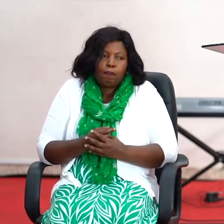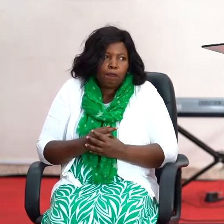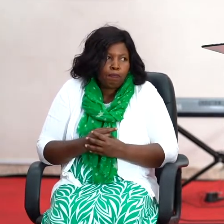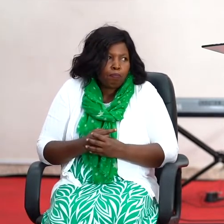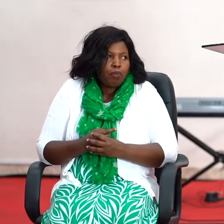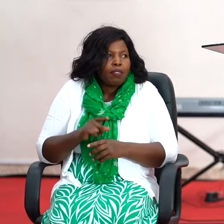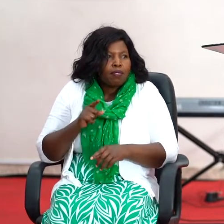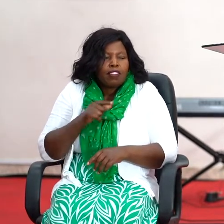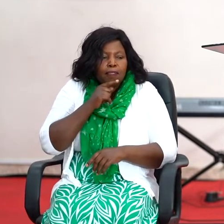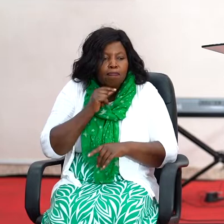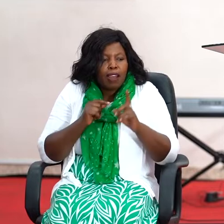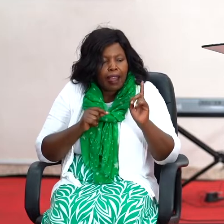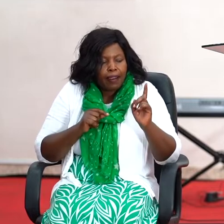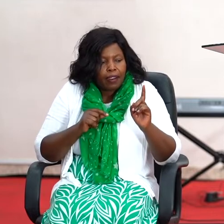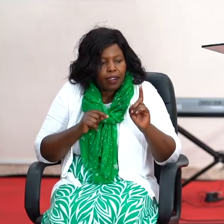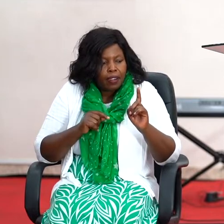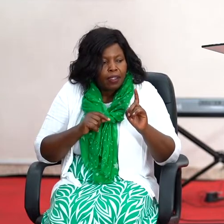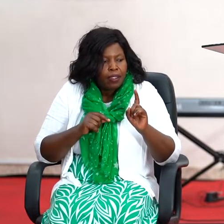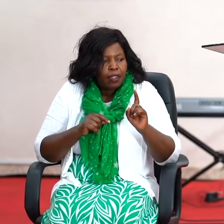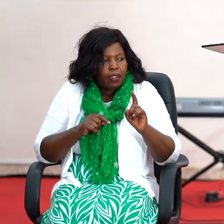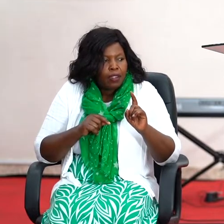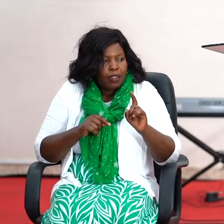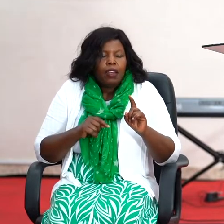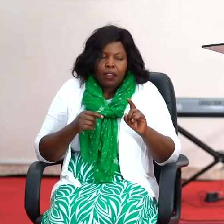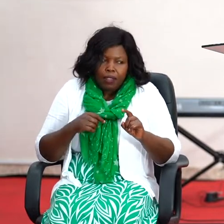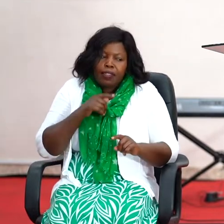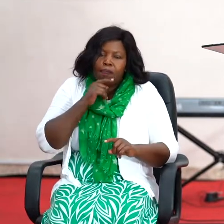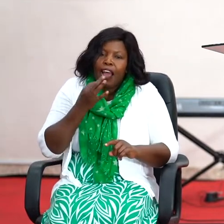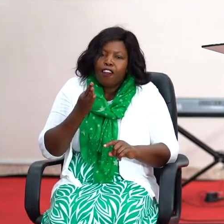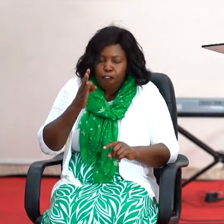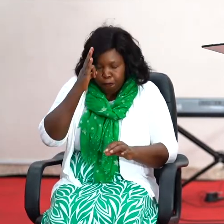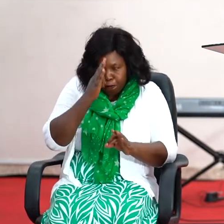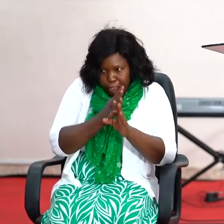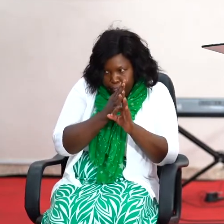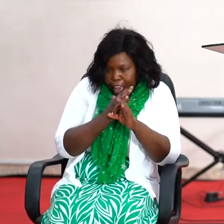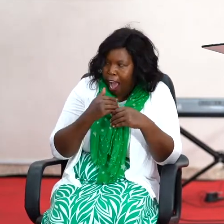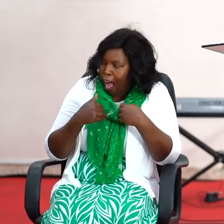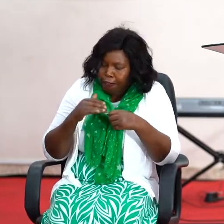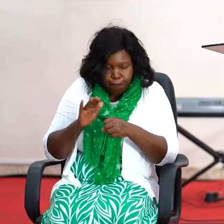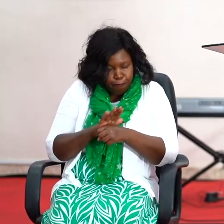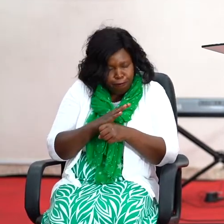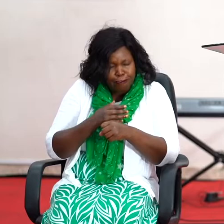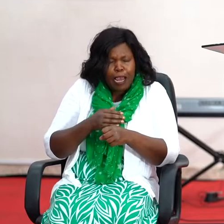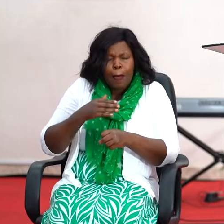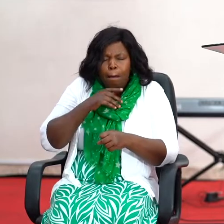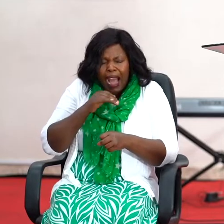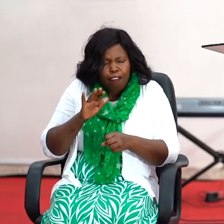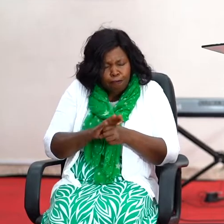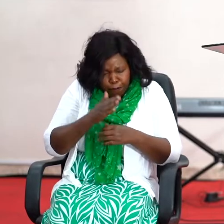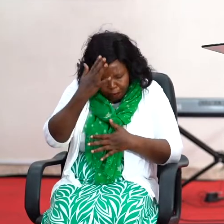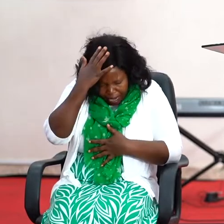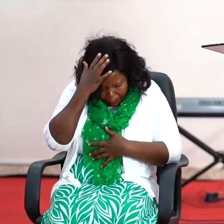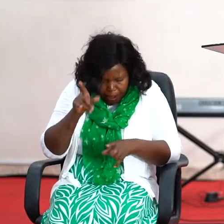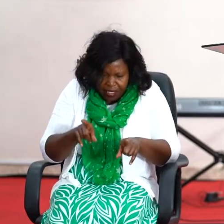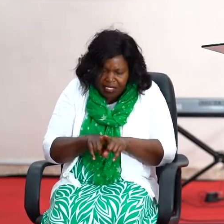that this man, he was a man of faith. He was a man of humility. He was a man